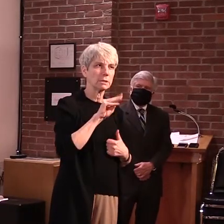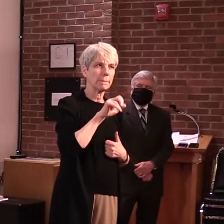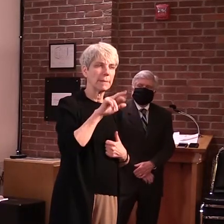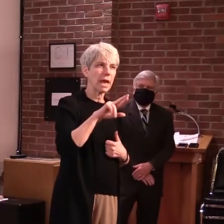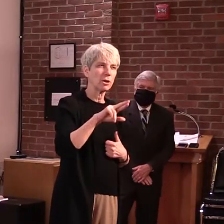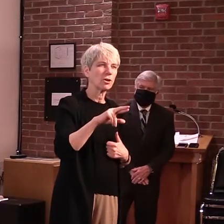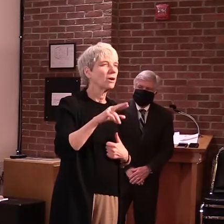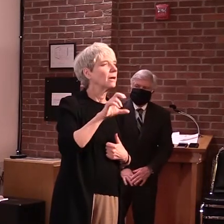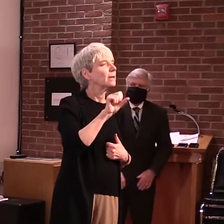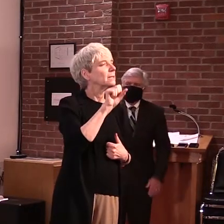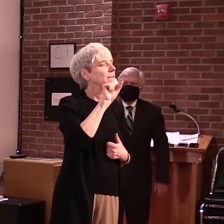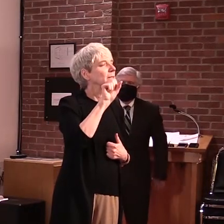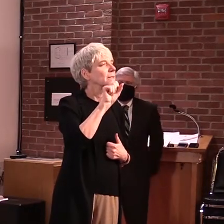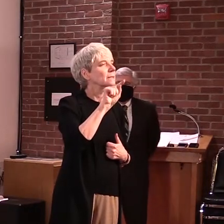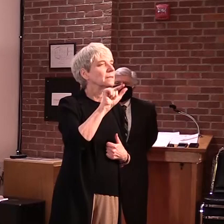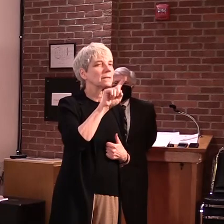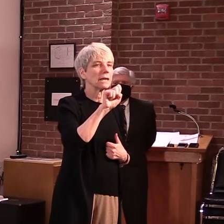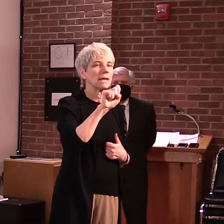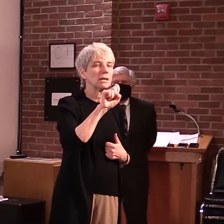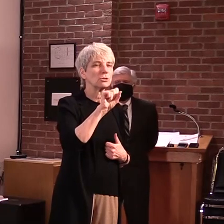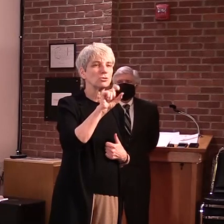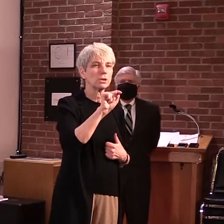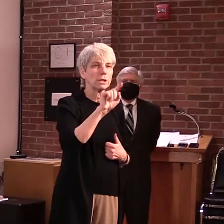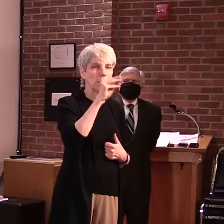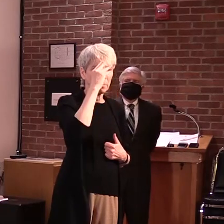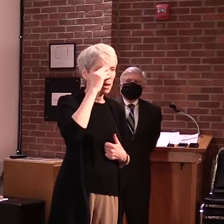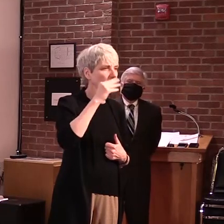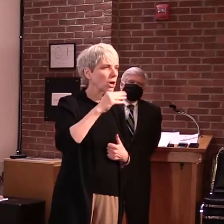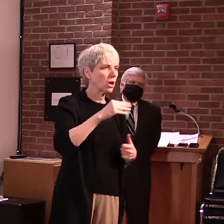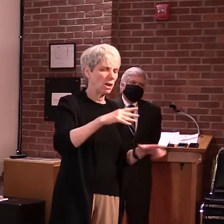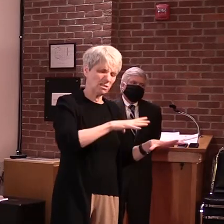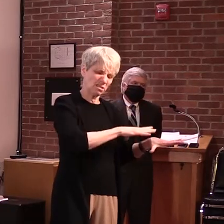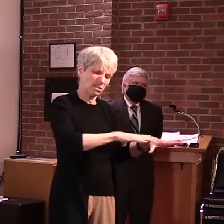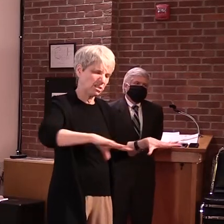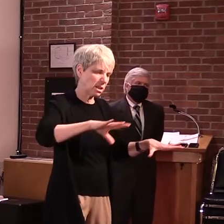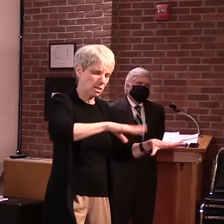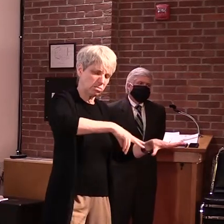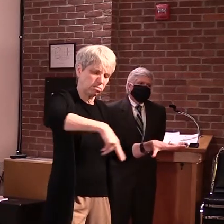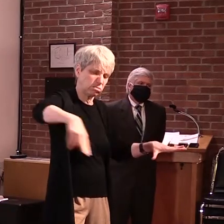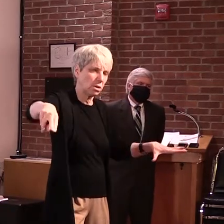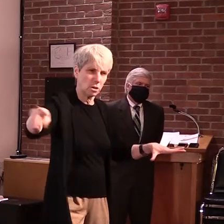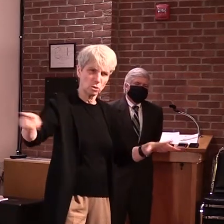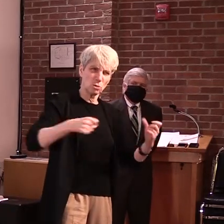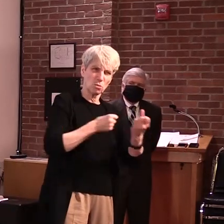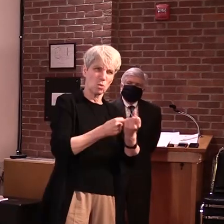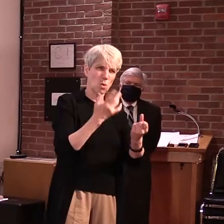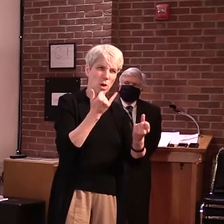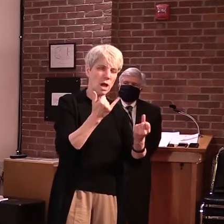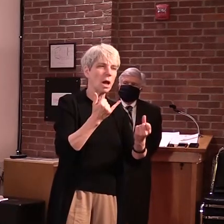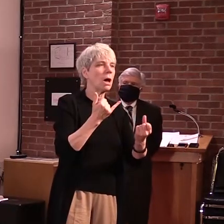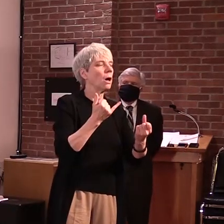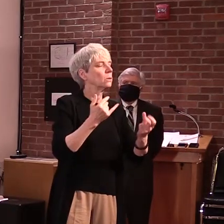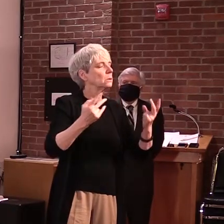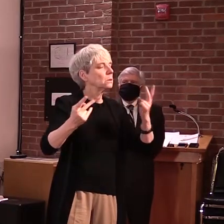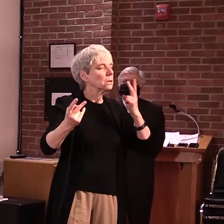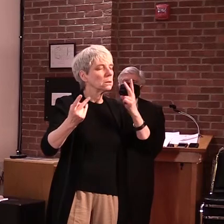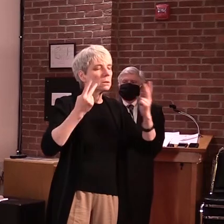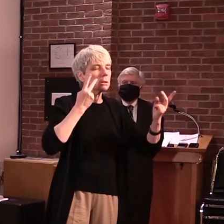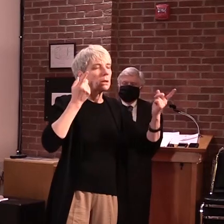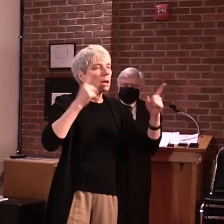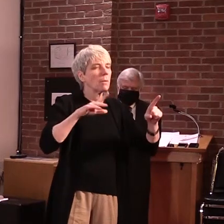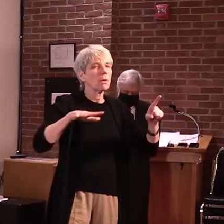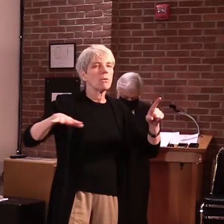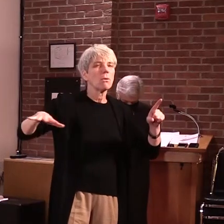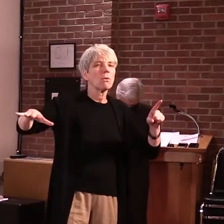we're seeing the frustration throughout the country, and it appears that enough is enough. There are many, as I